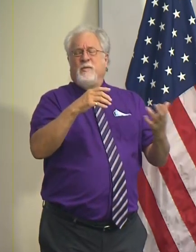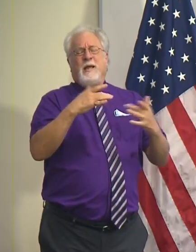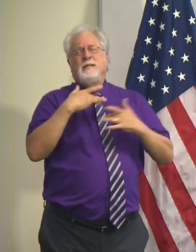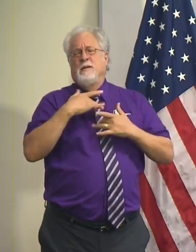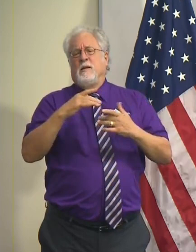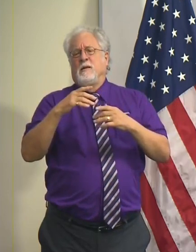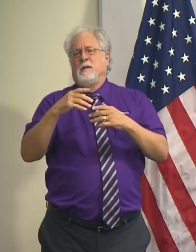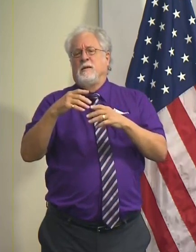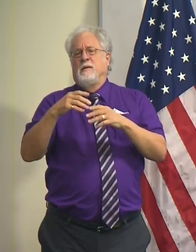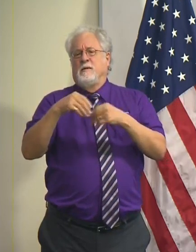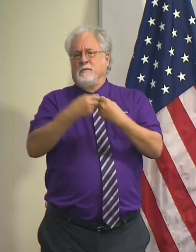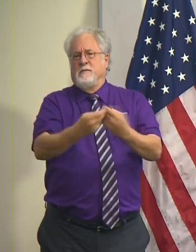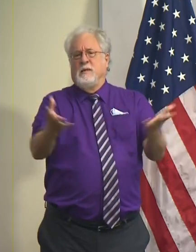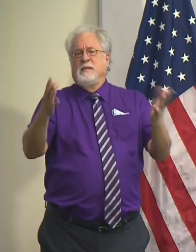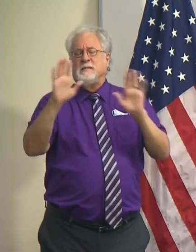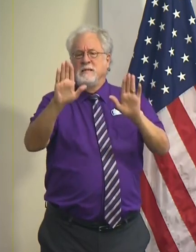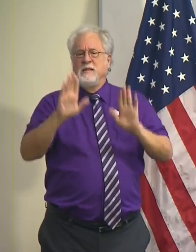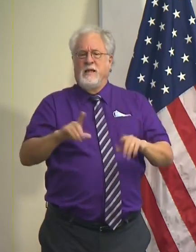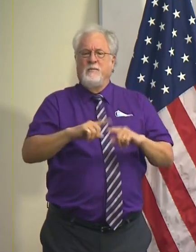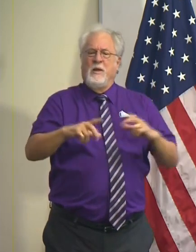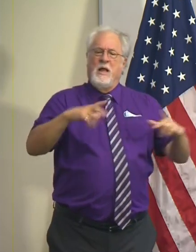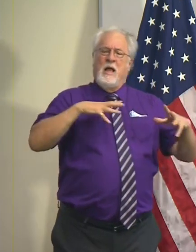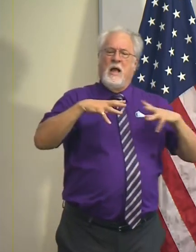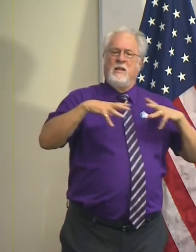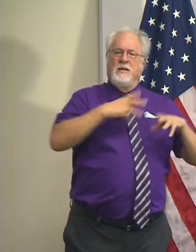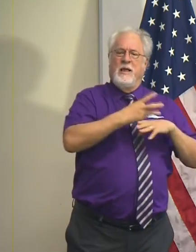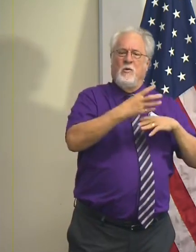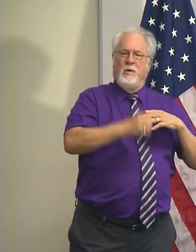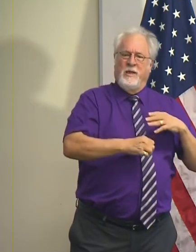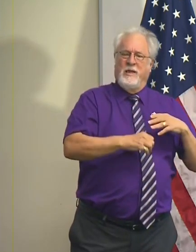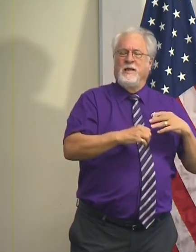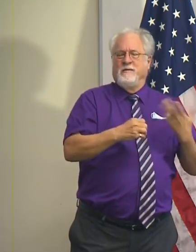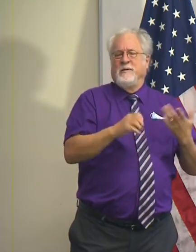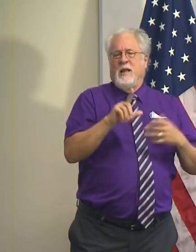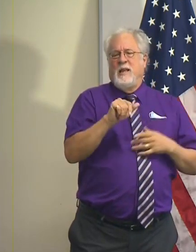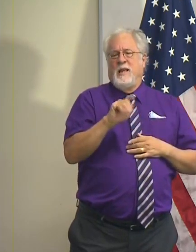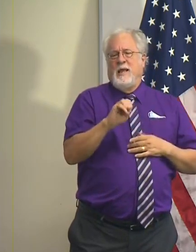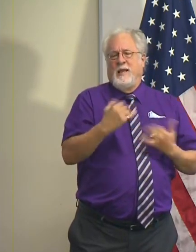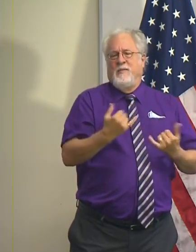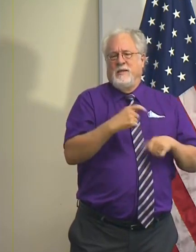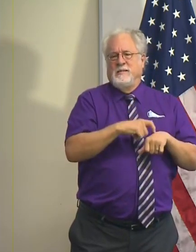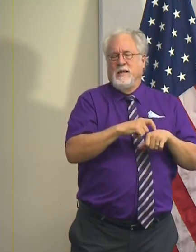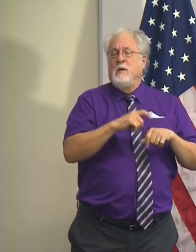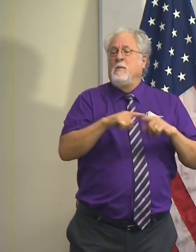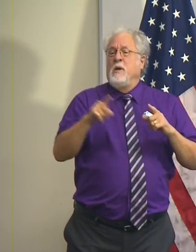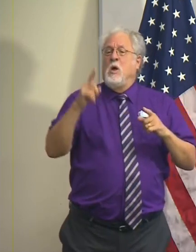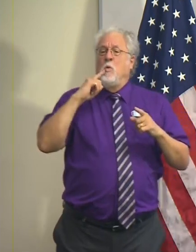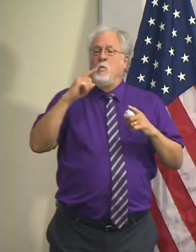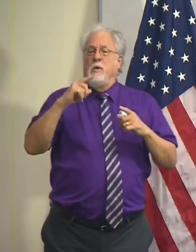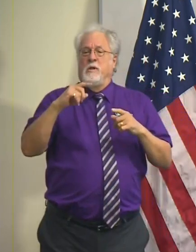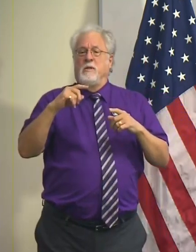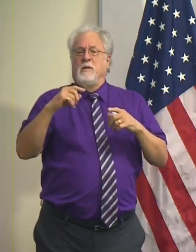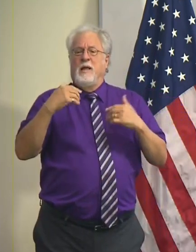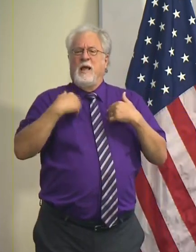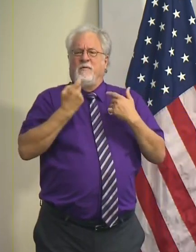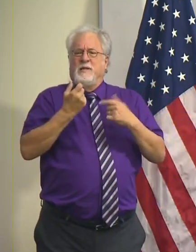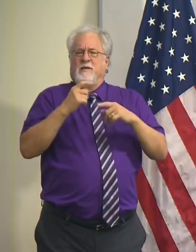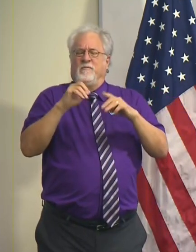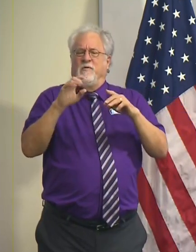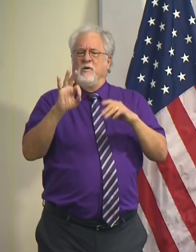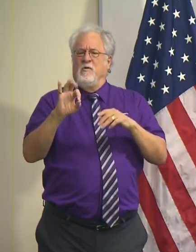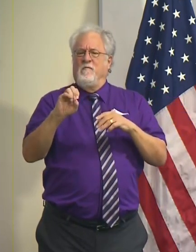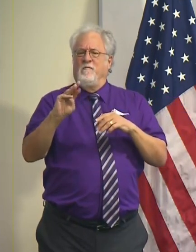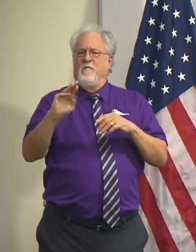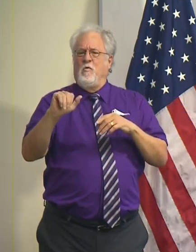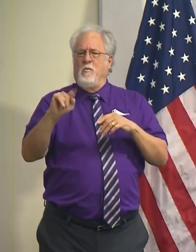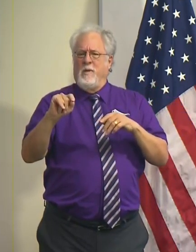come out on Sunday, and I guess it was the holiday weekend that caused them to come out late this time. They're going to adopt a little different format, and so I'm